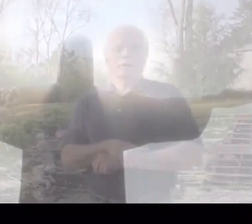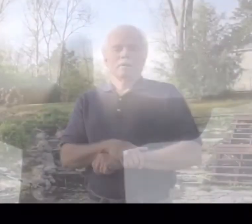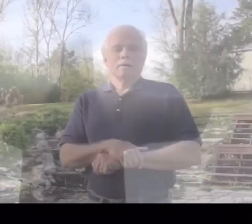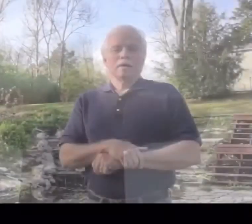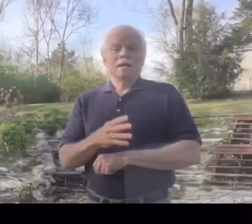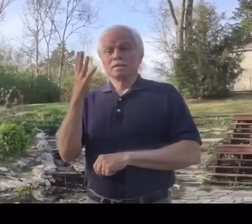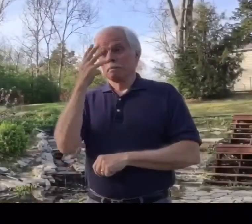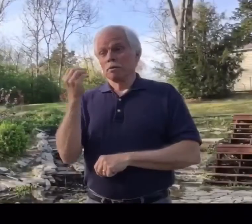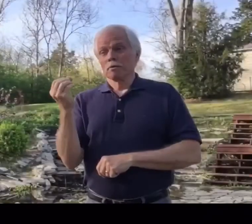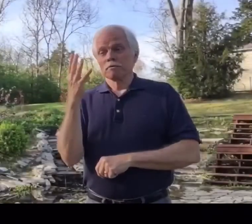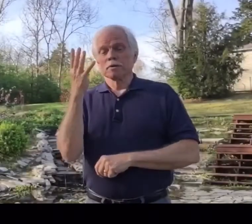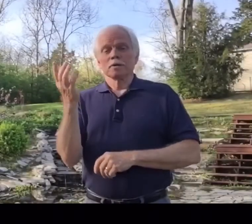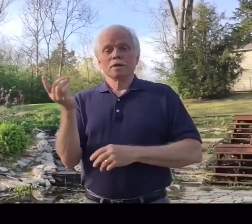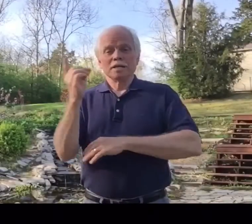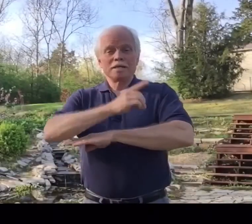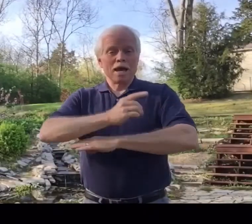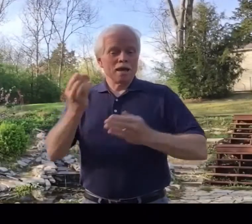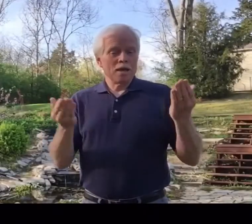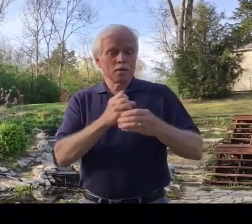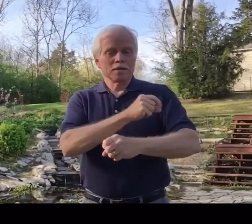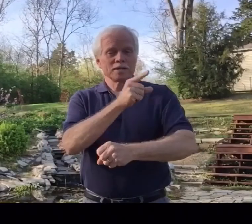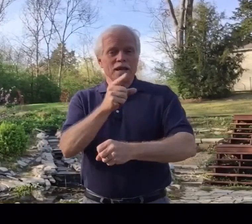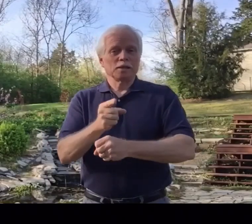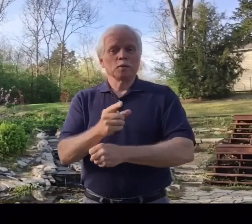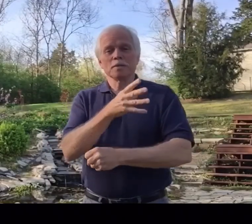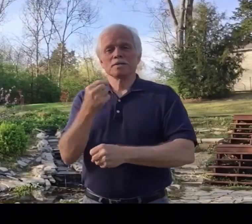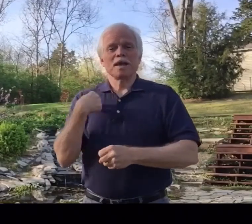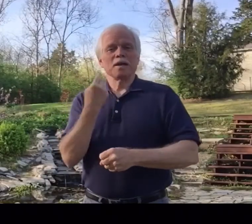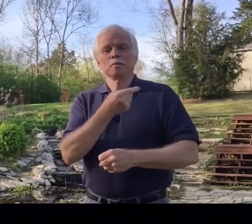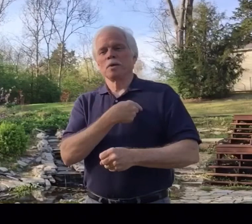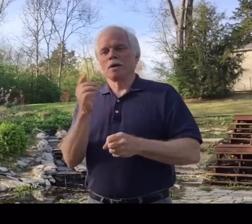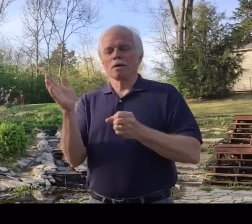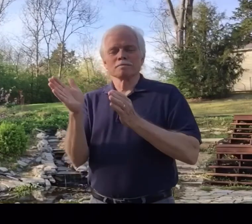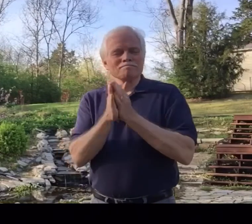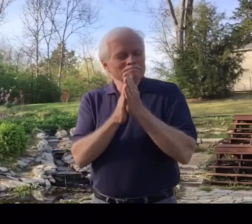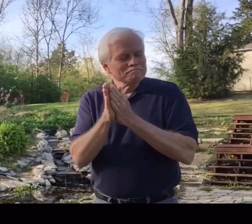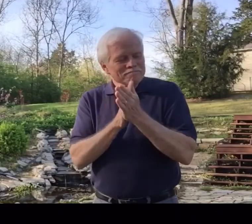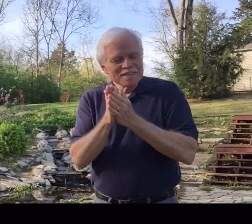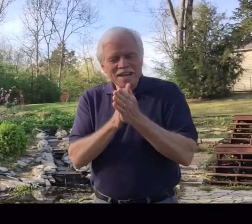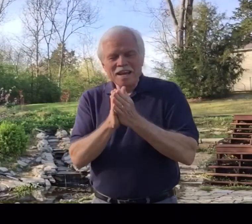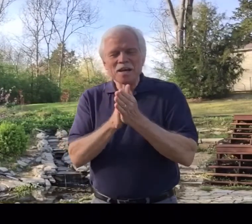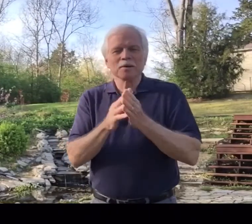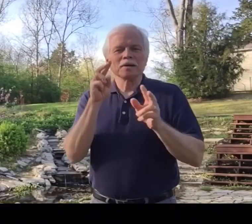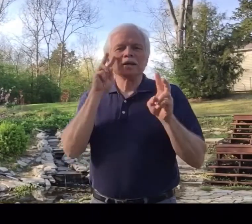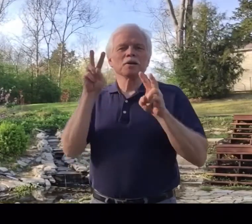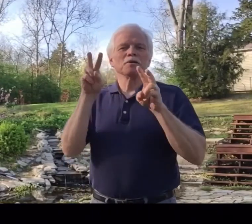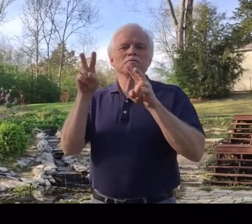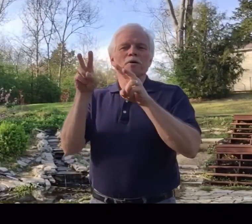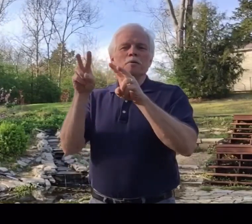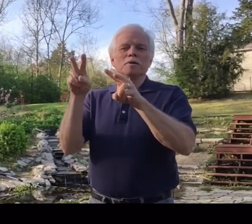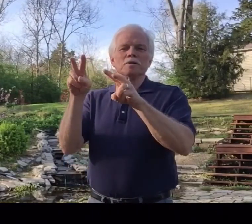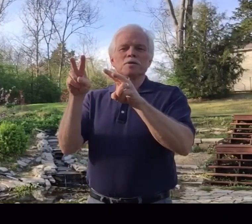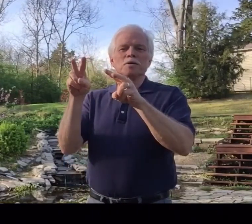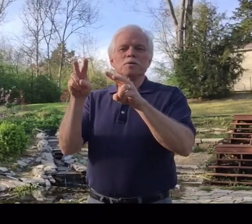It's a beautiful day here in St. Louis, and we are eagerly looking forward to